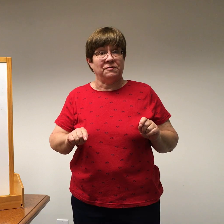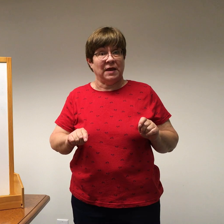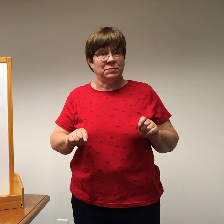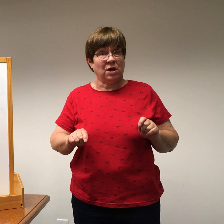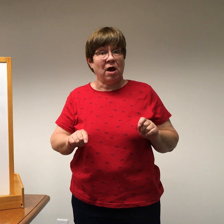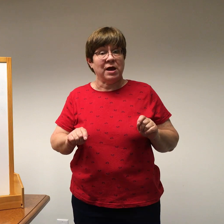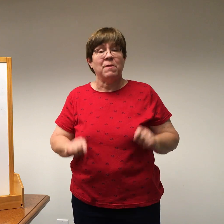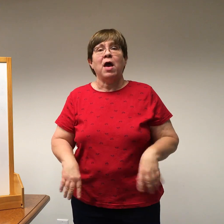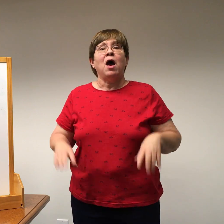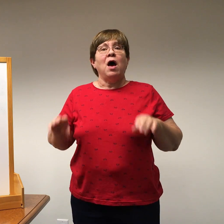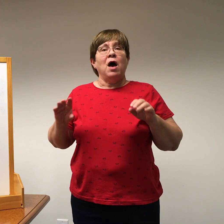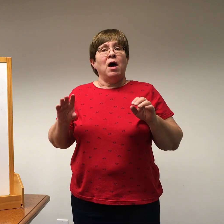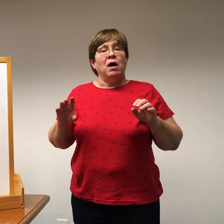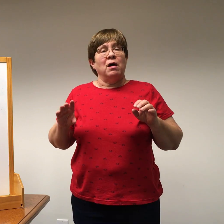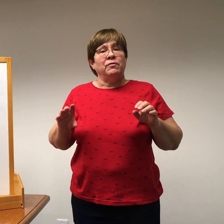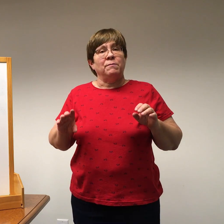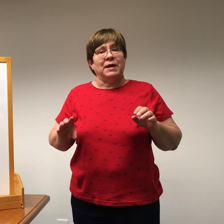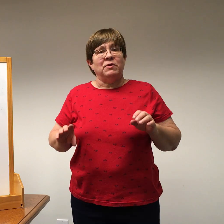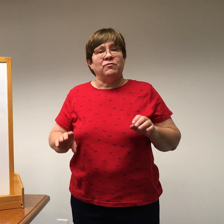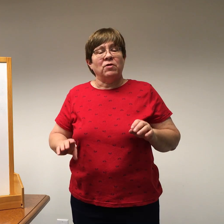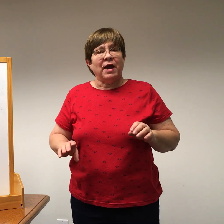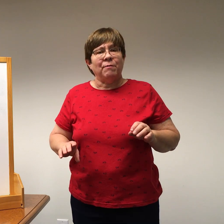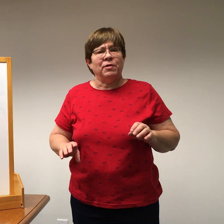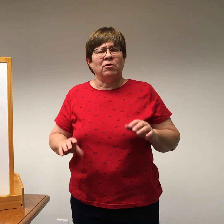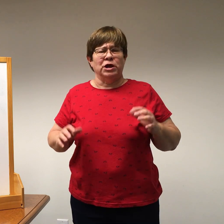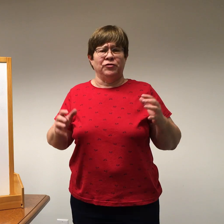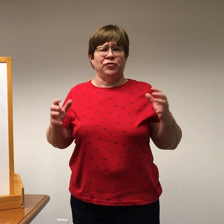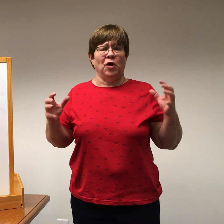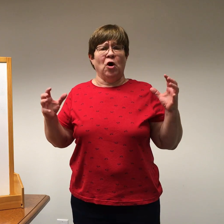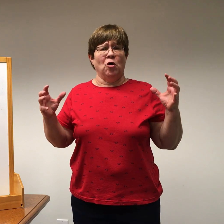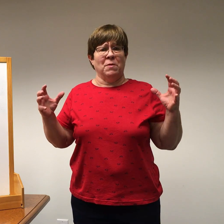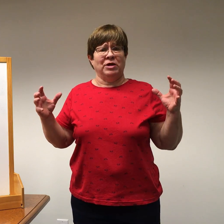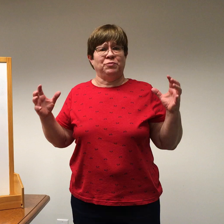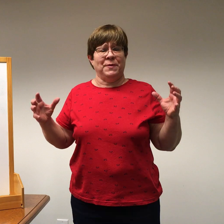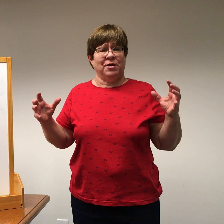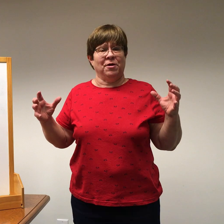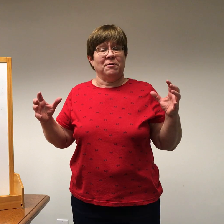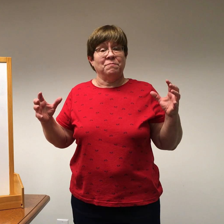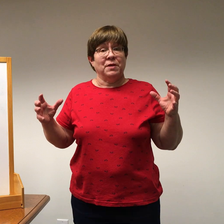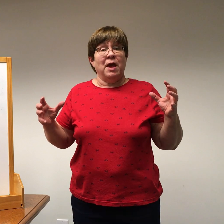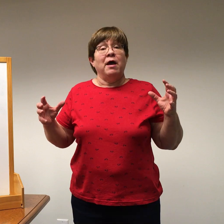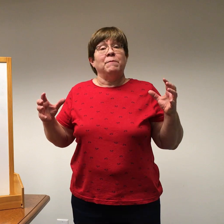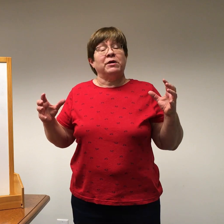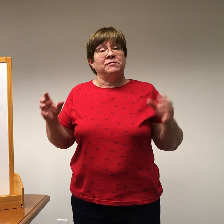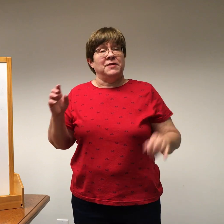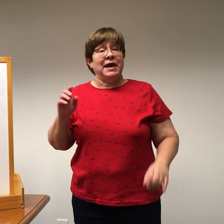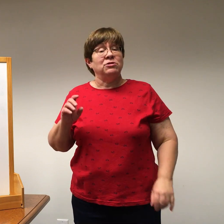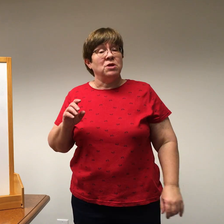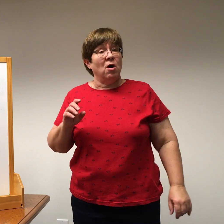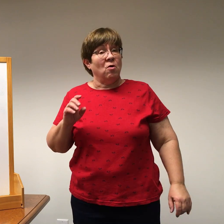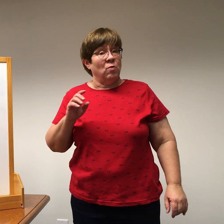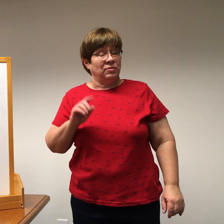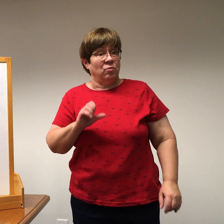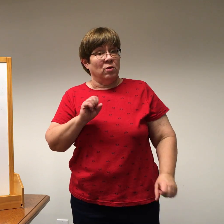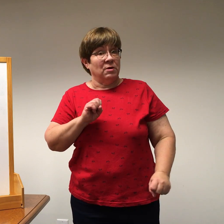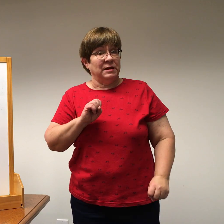same time, the baby's vocabulary is so much bigger because they know what the word is